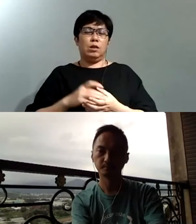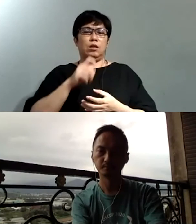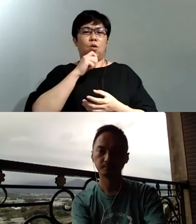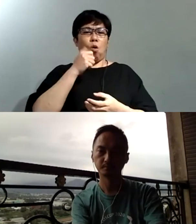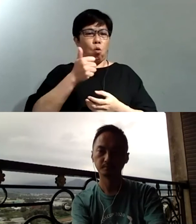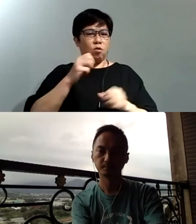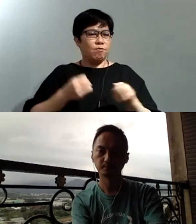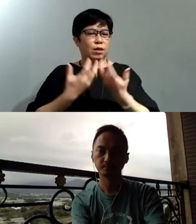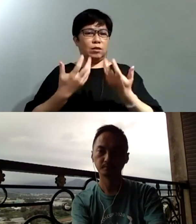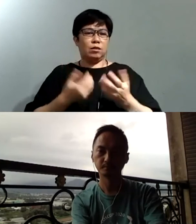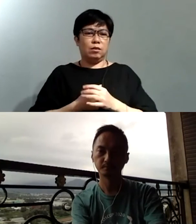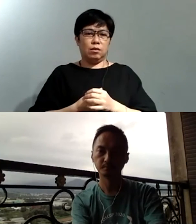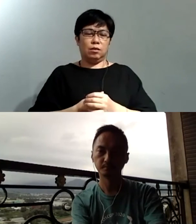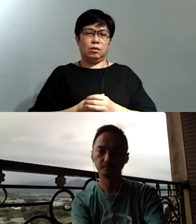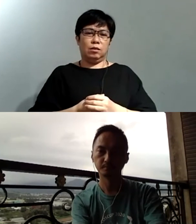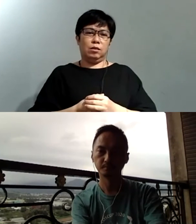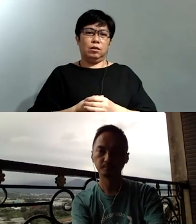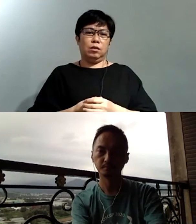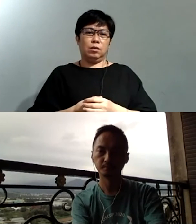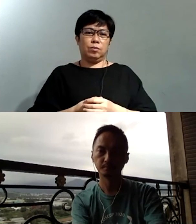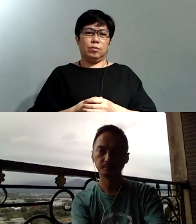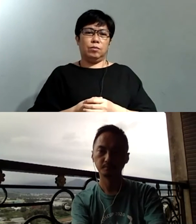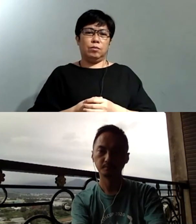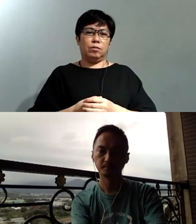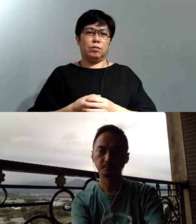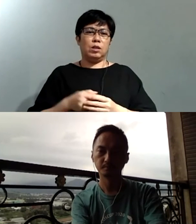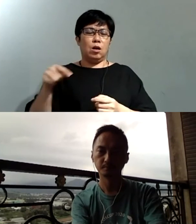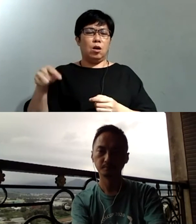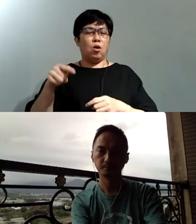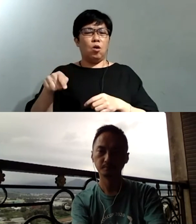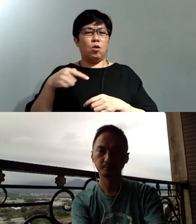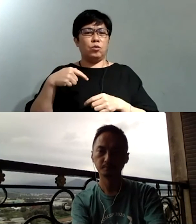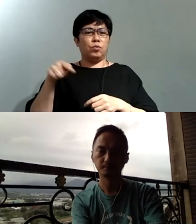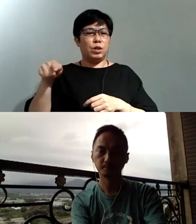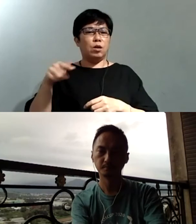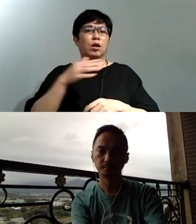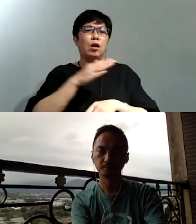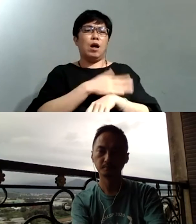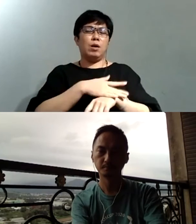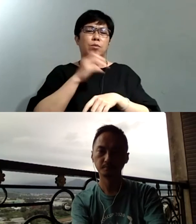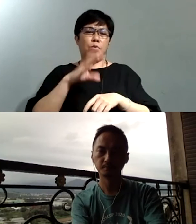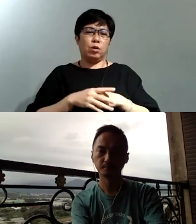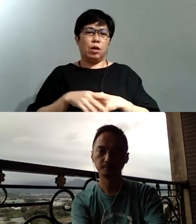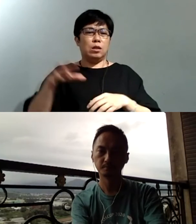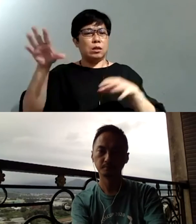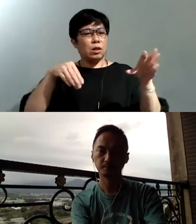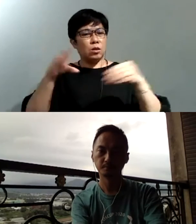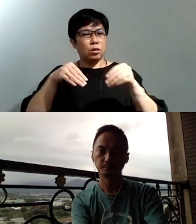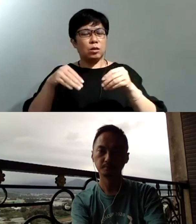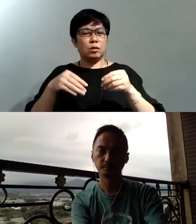that is what I meant earlier by collective intelligence. It was collecting the positive